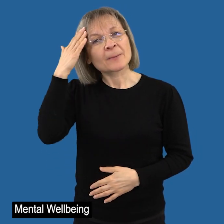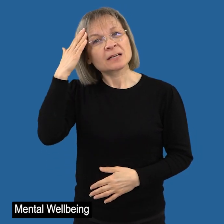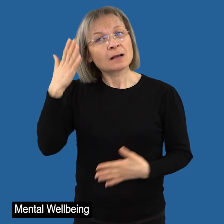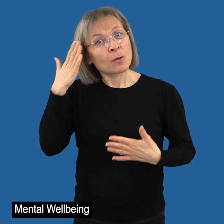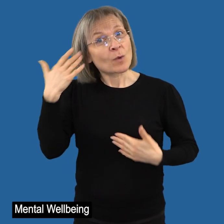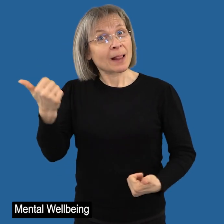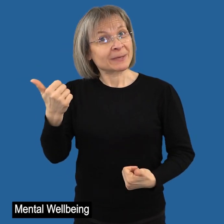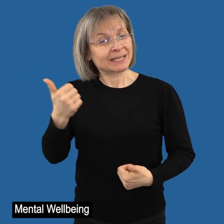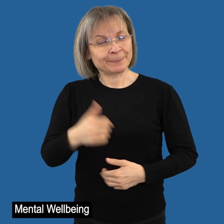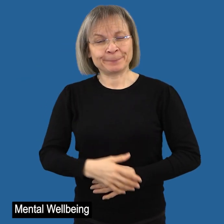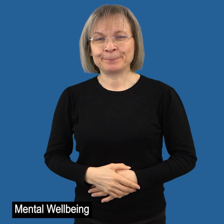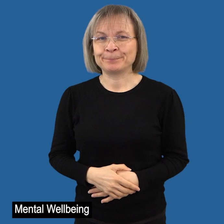Mental well-being.